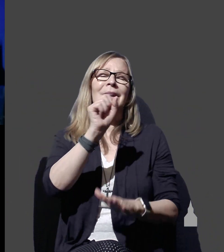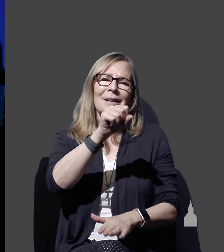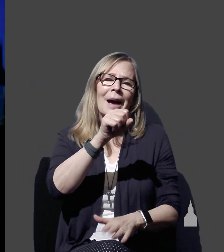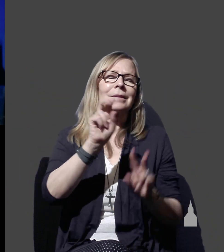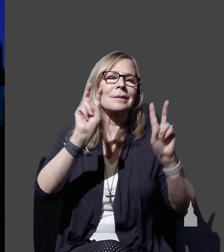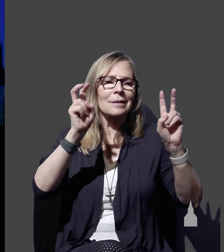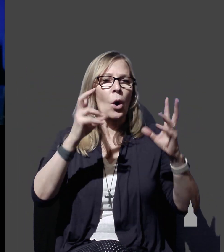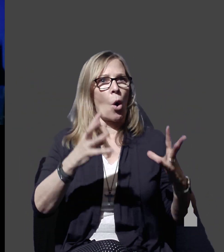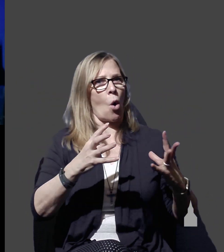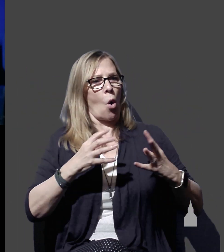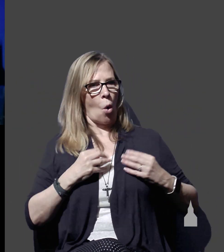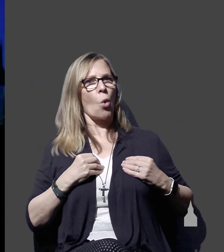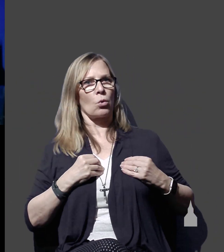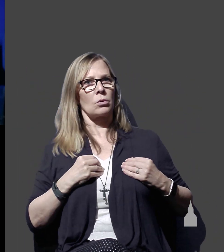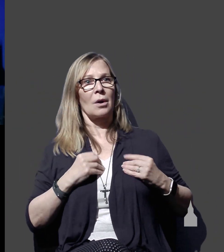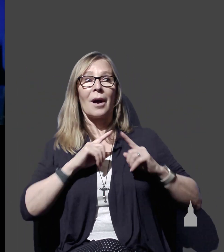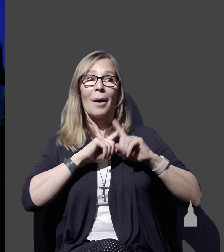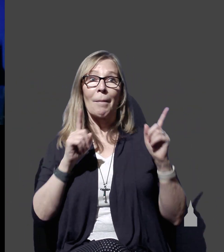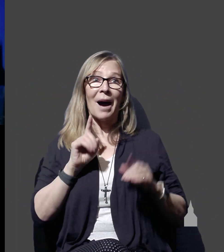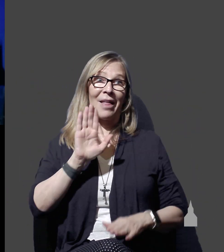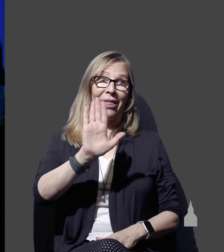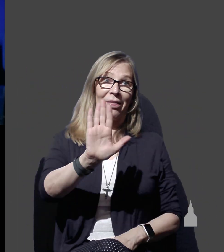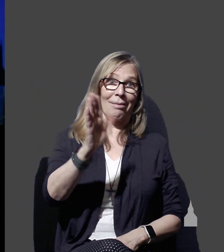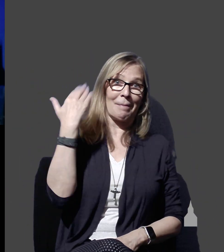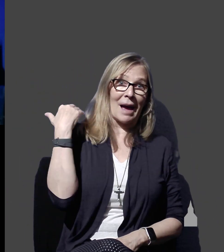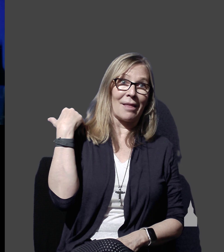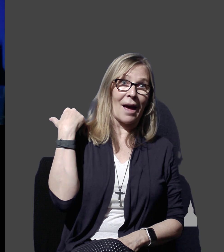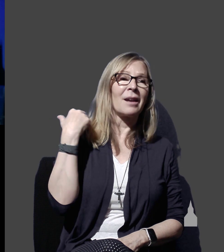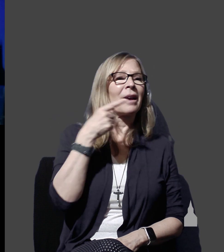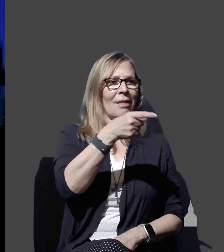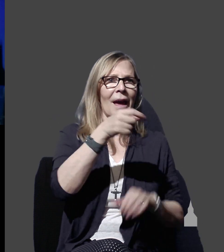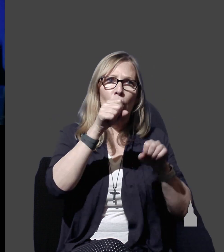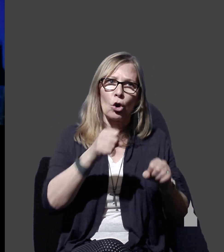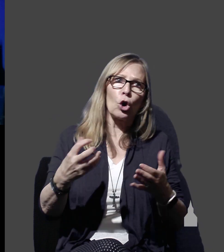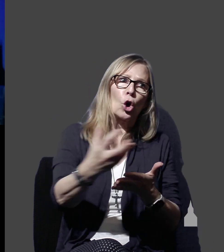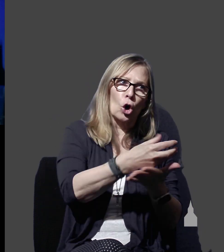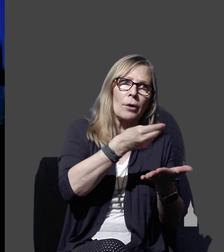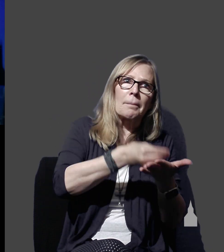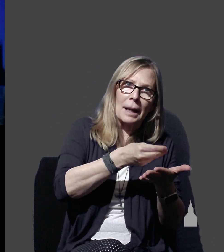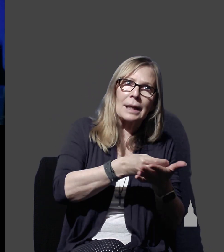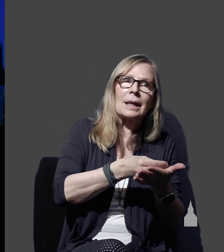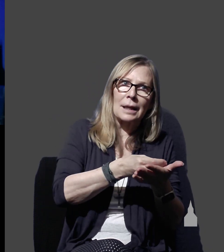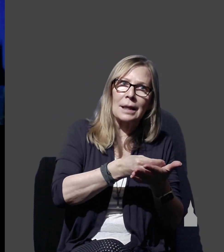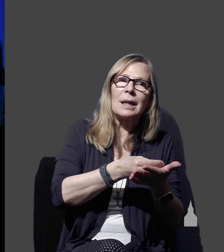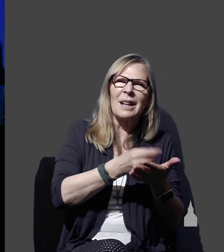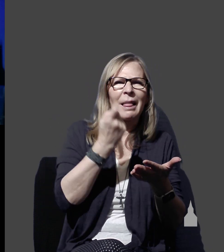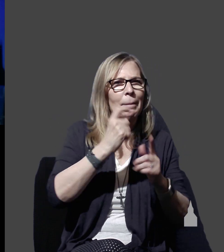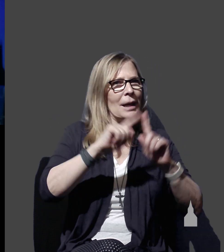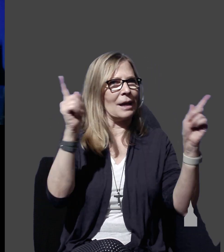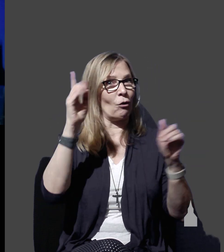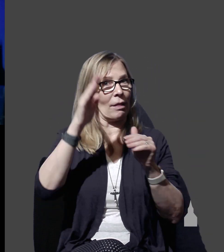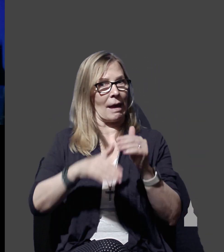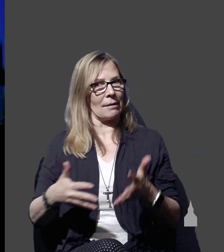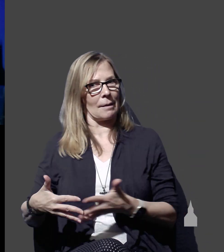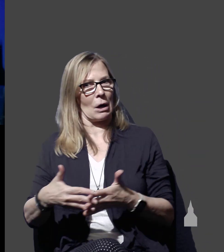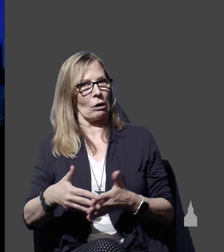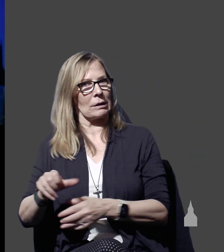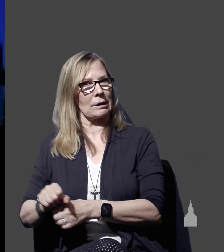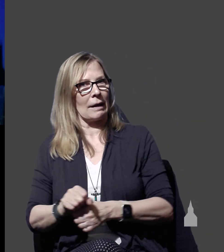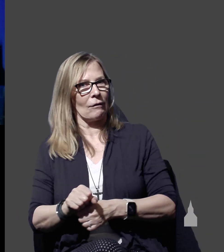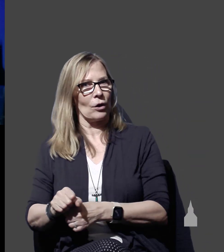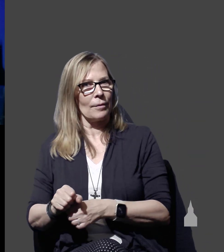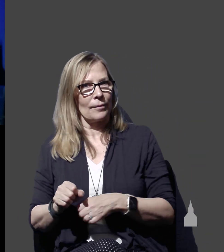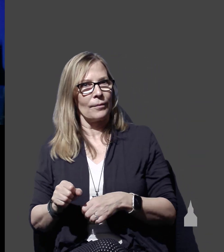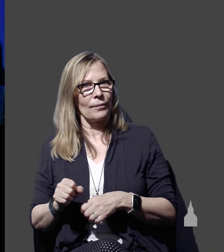owned, but their slavery allowed them to earn wages. Things were a little bit different, unlike America. In